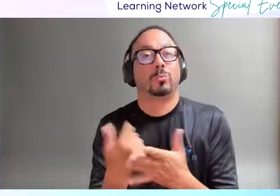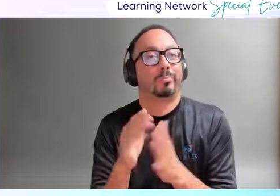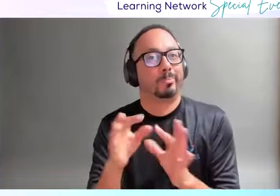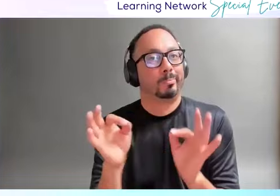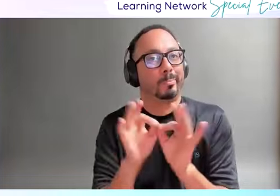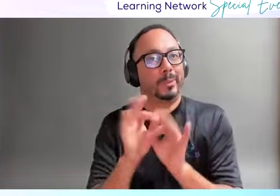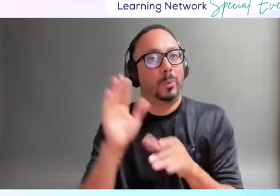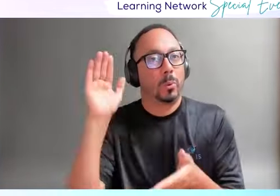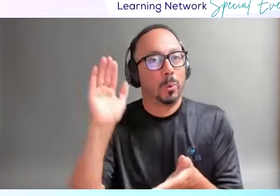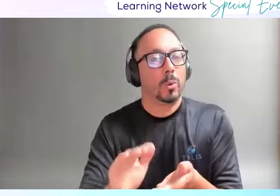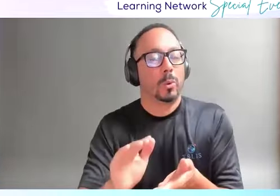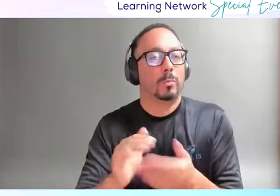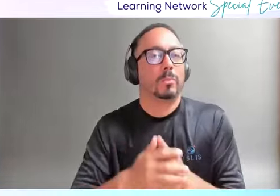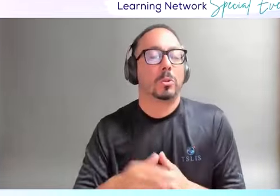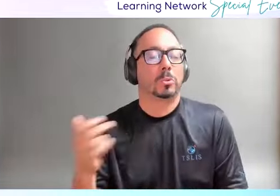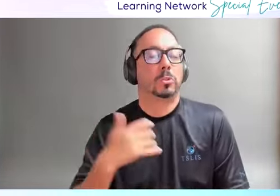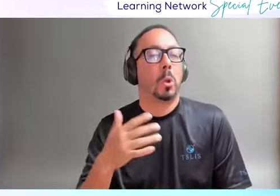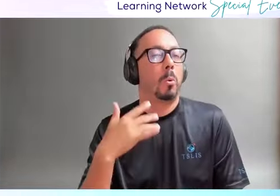So stay tuned for the results of that.